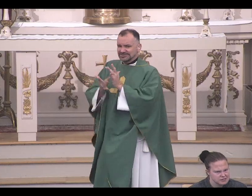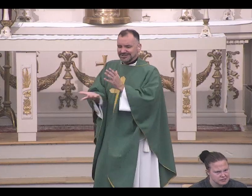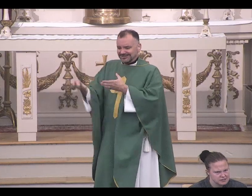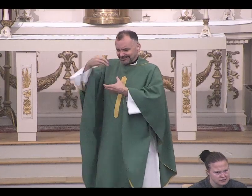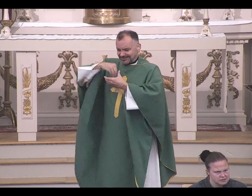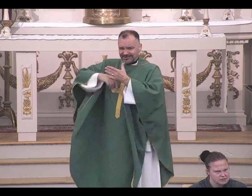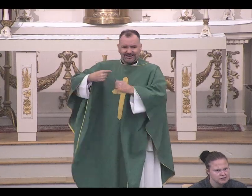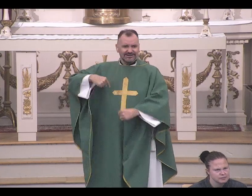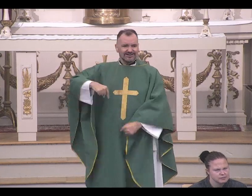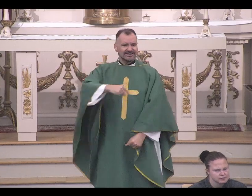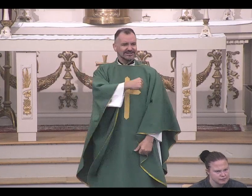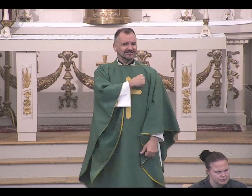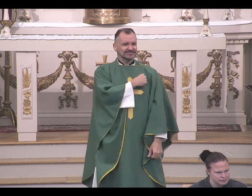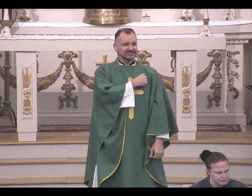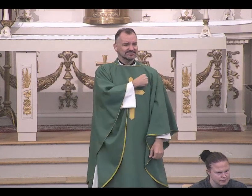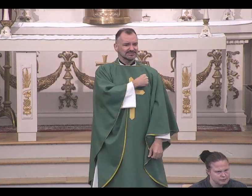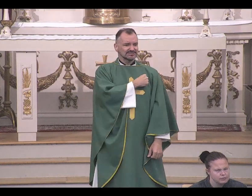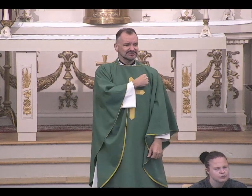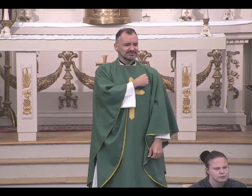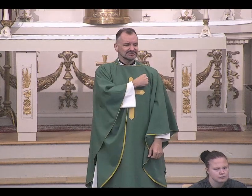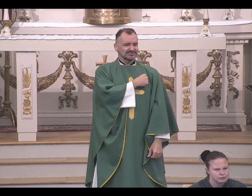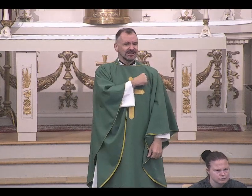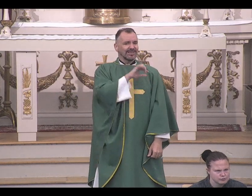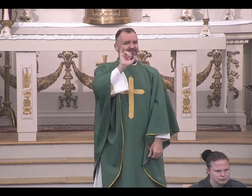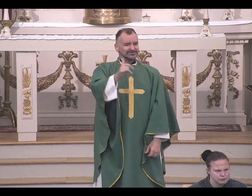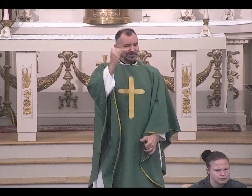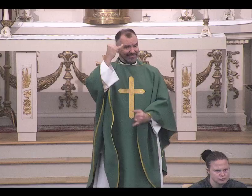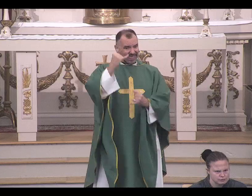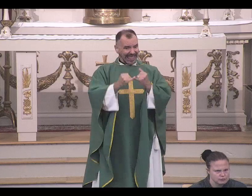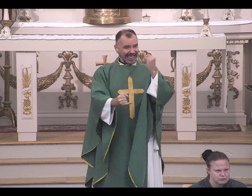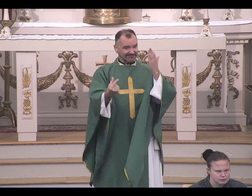Eucharist. Jesus dwelling in us.